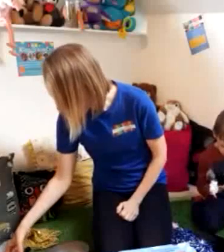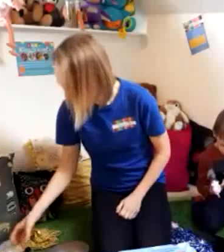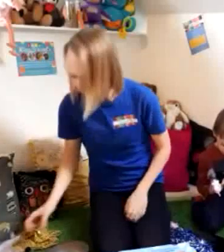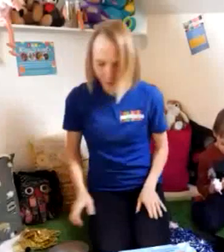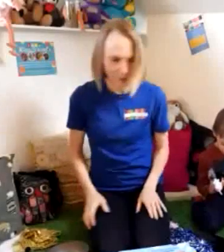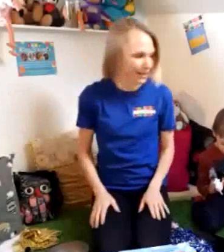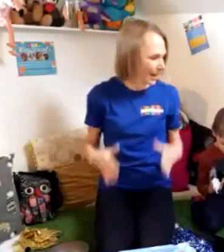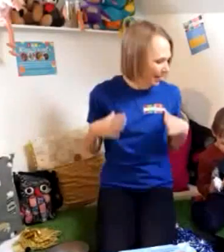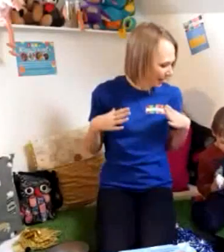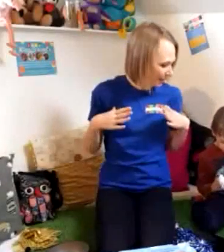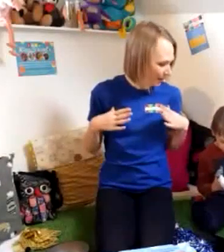Ready?